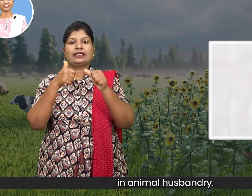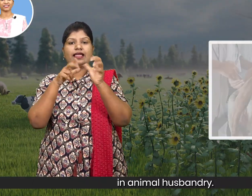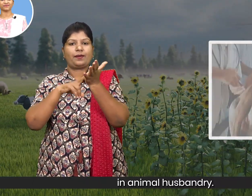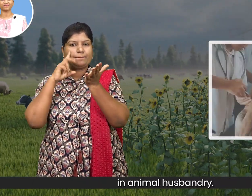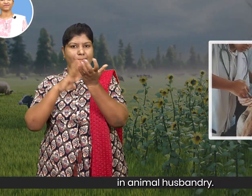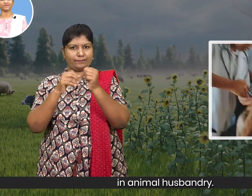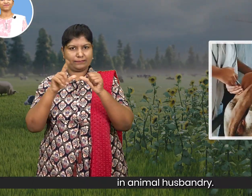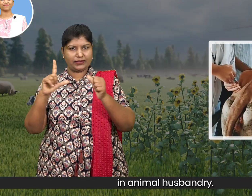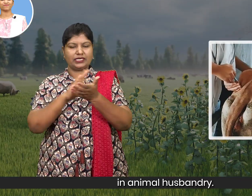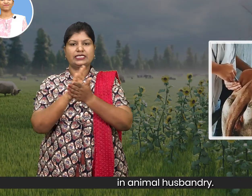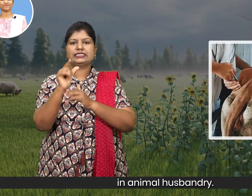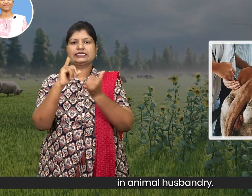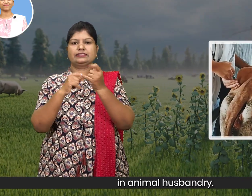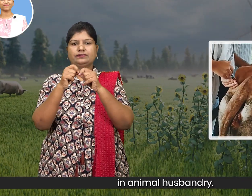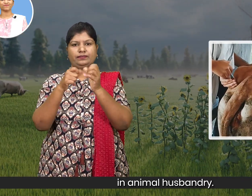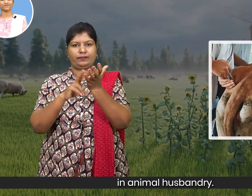husbandry.